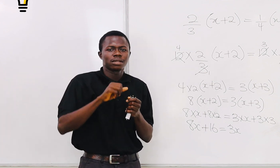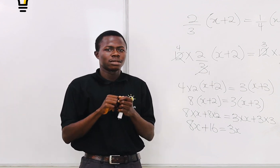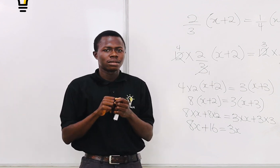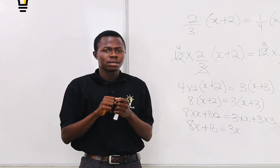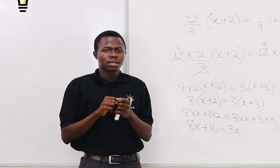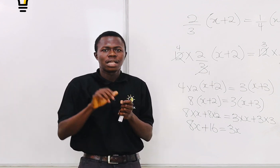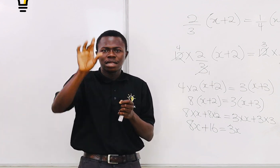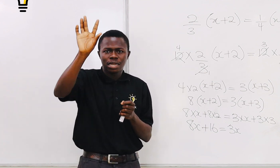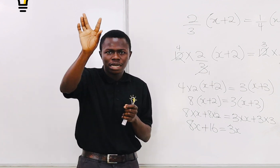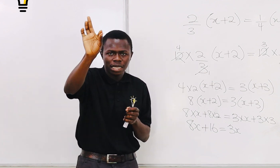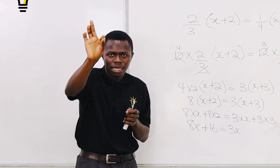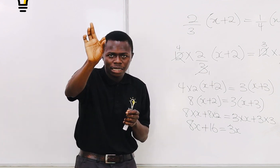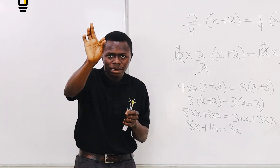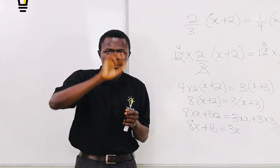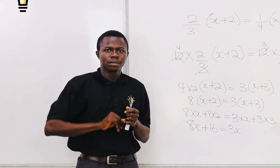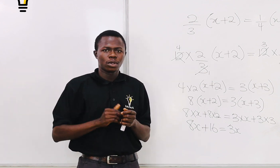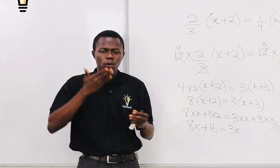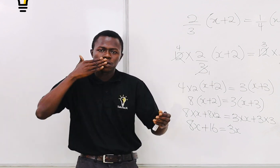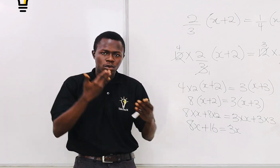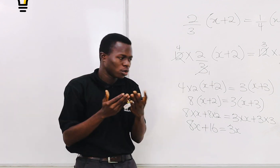yes, 9.